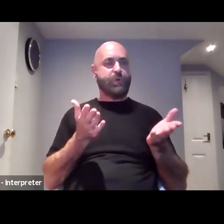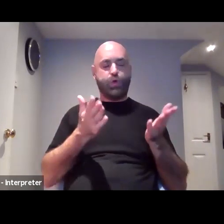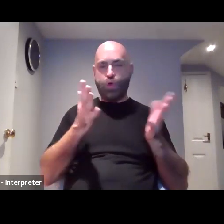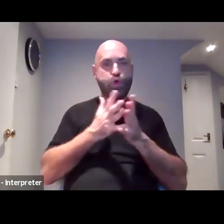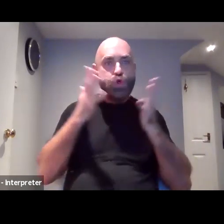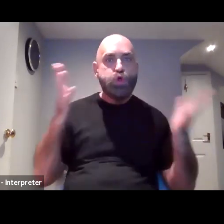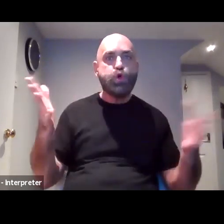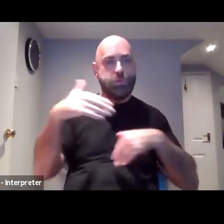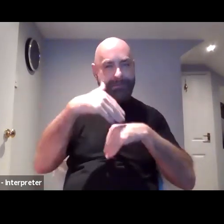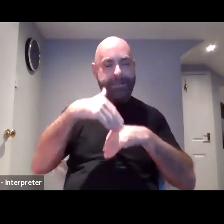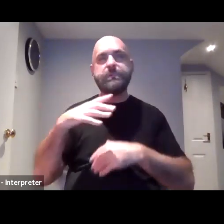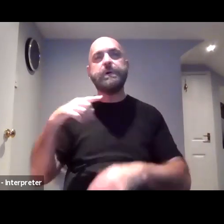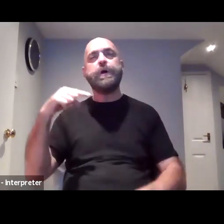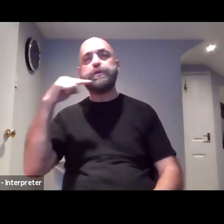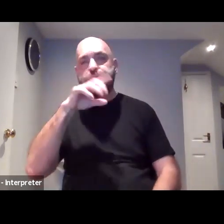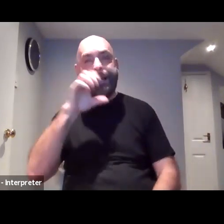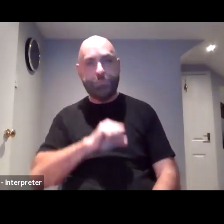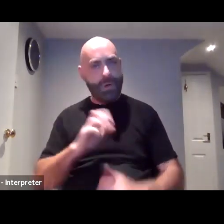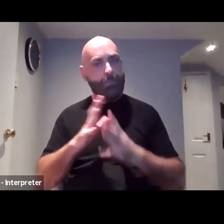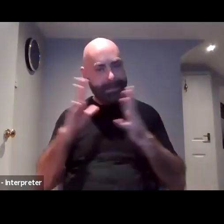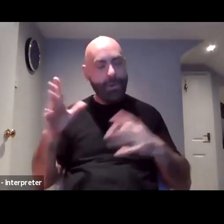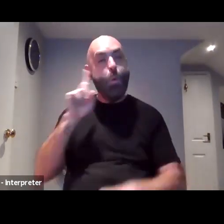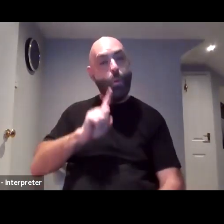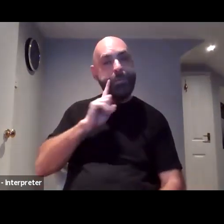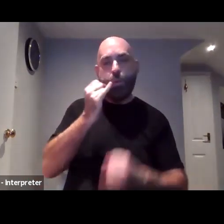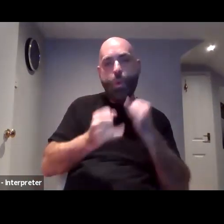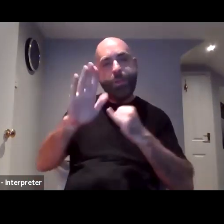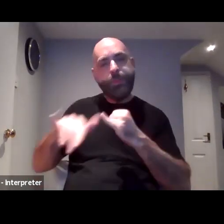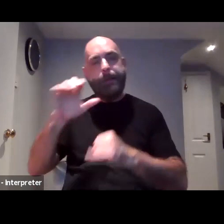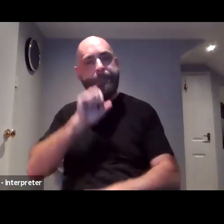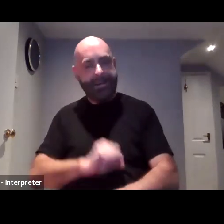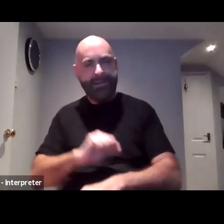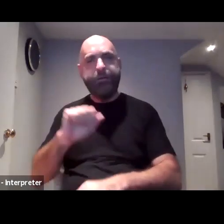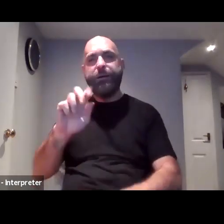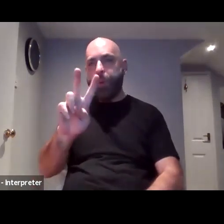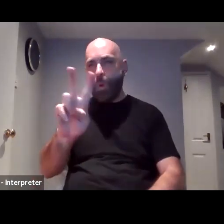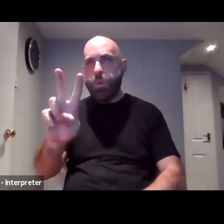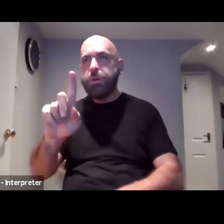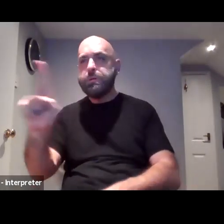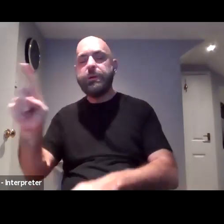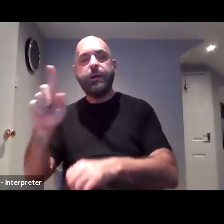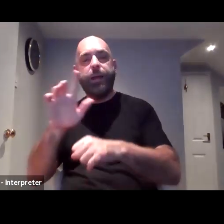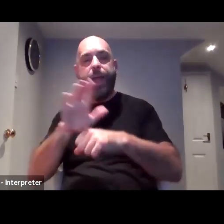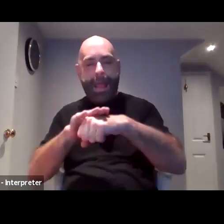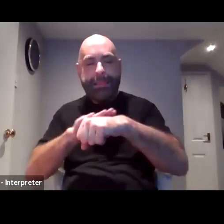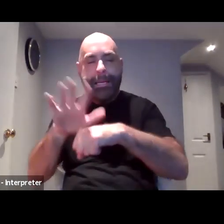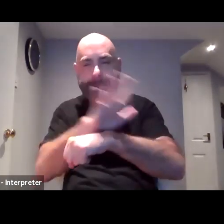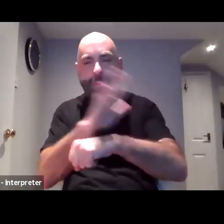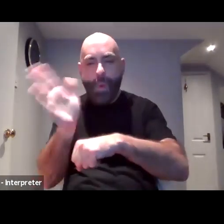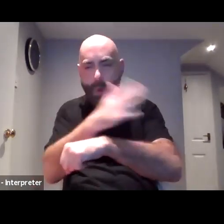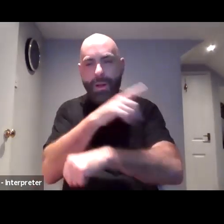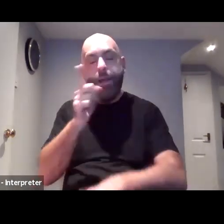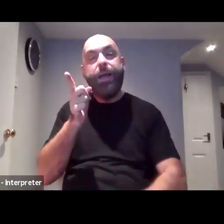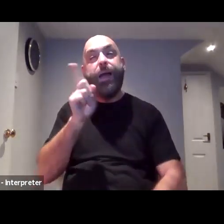huge. Gender, bigger effect in women than men, affecting both. All ethnic groups affected,